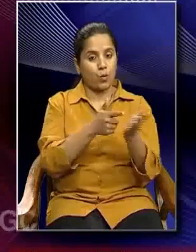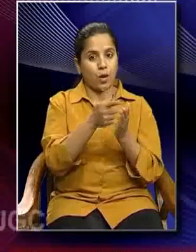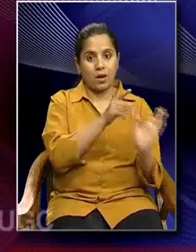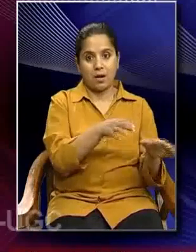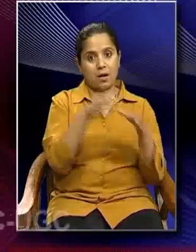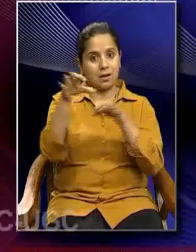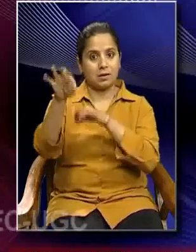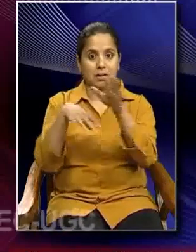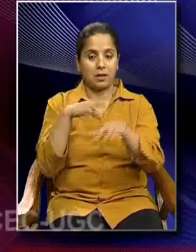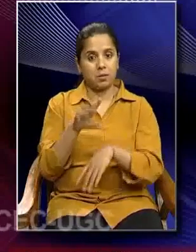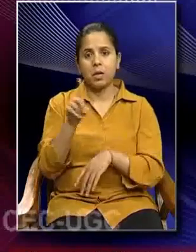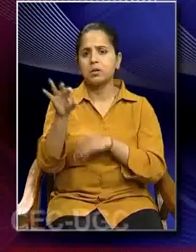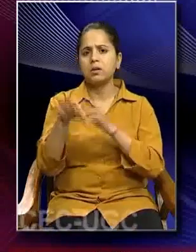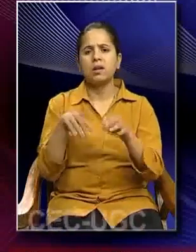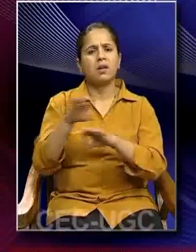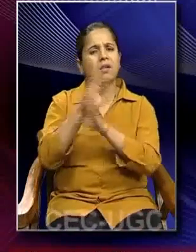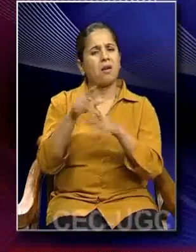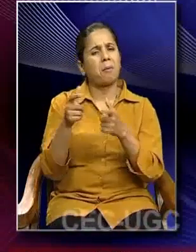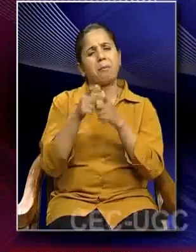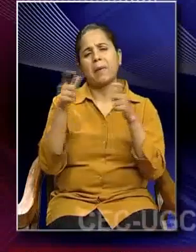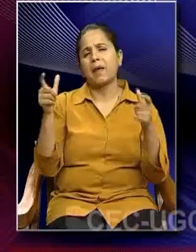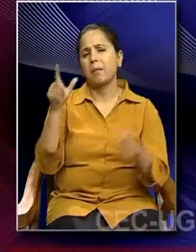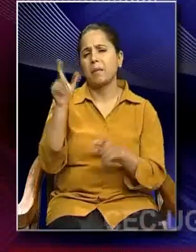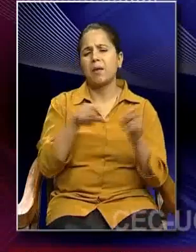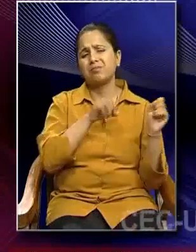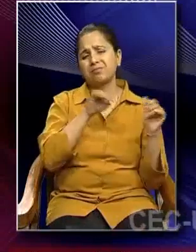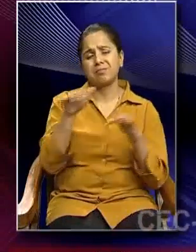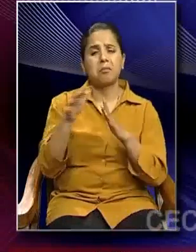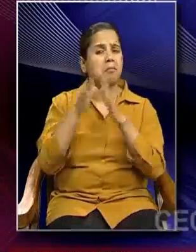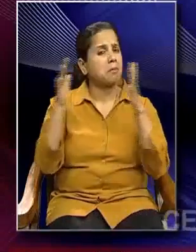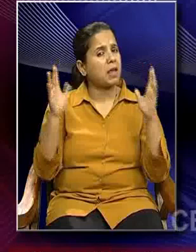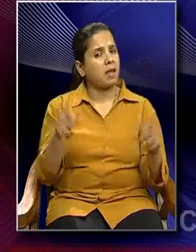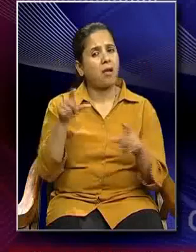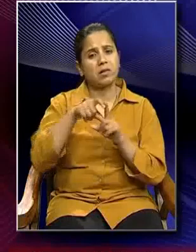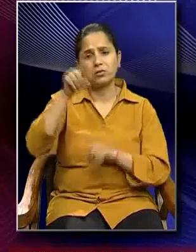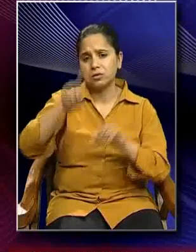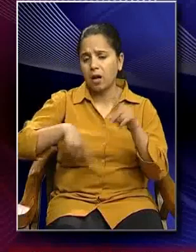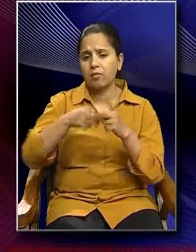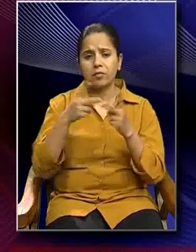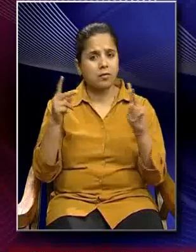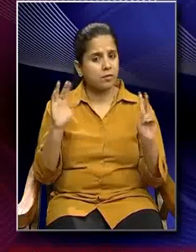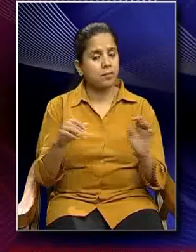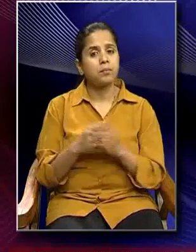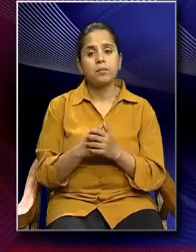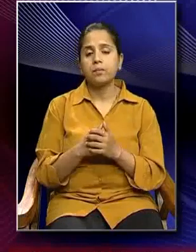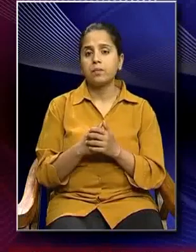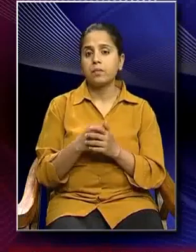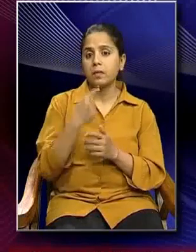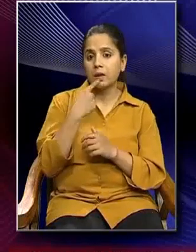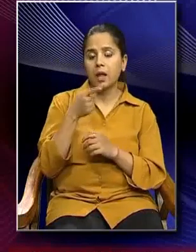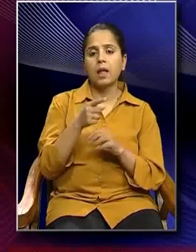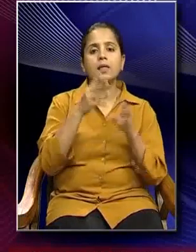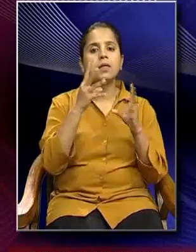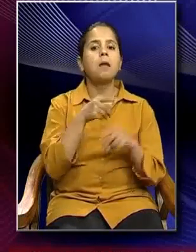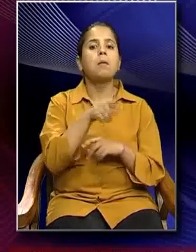to cities, but cities are already very large in population size, very diverse, so these number